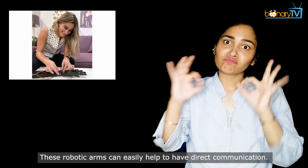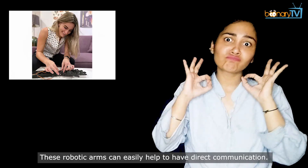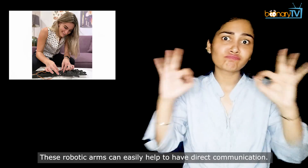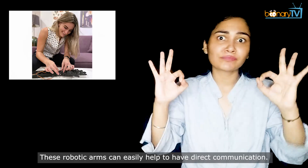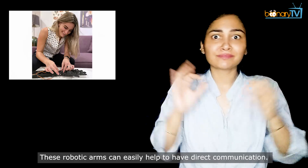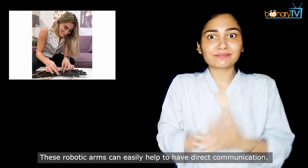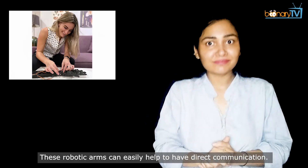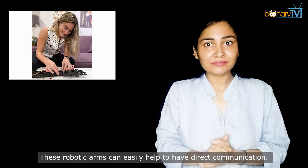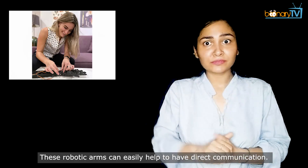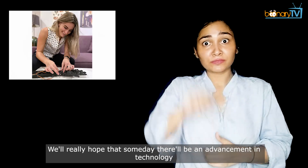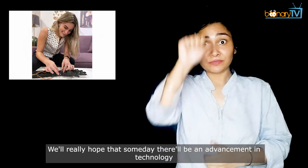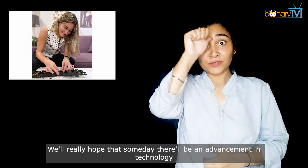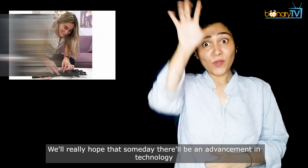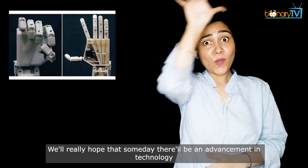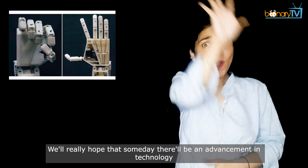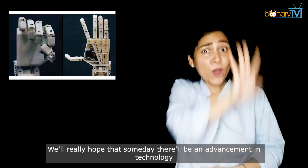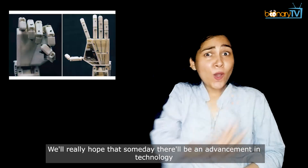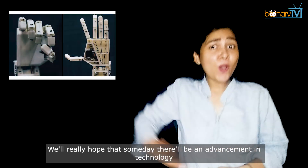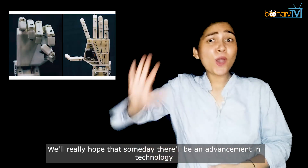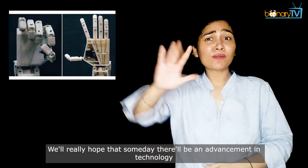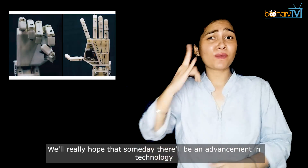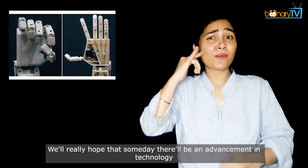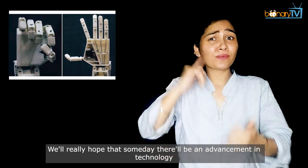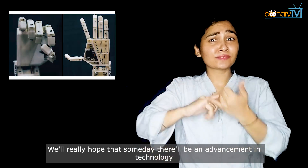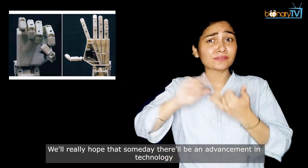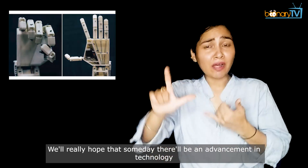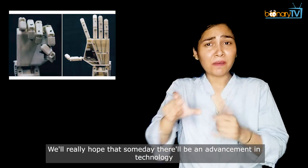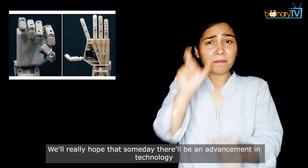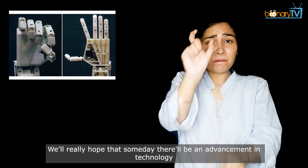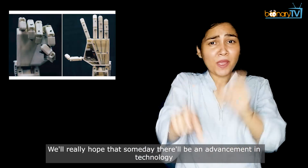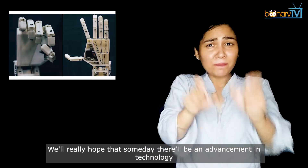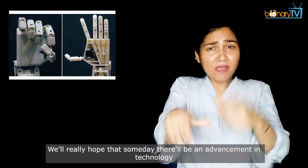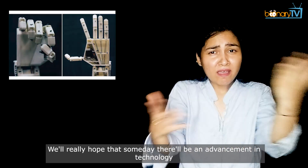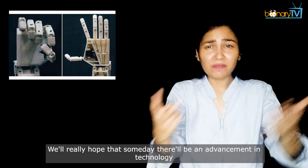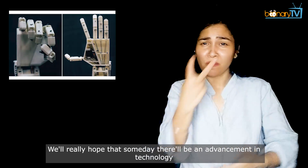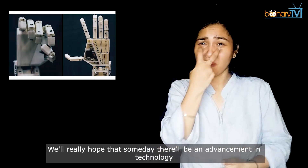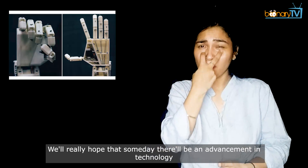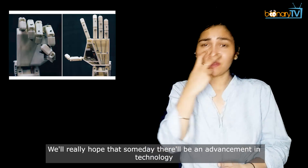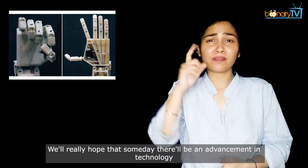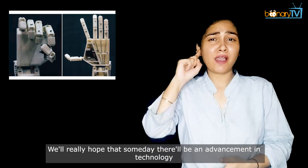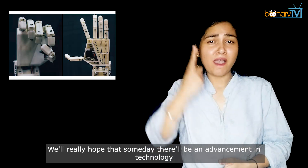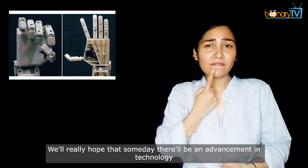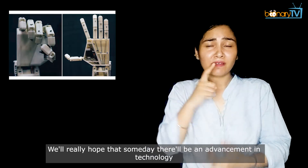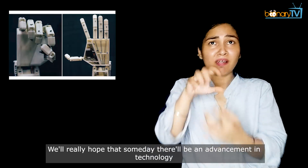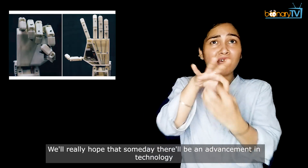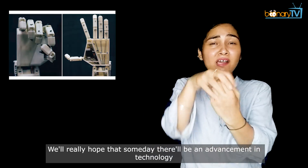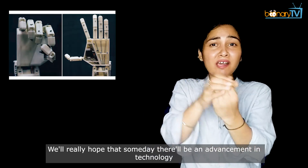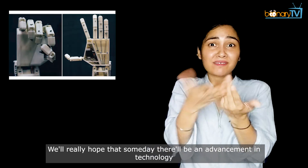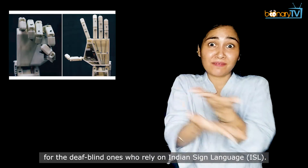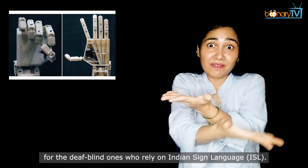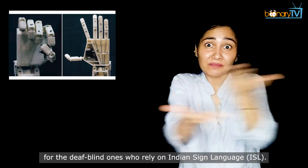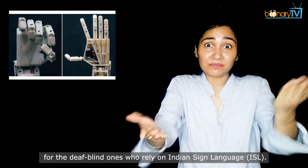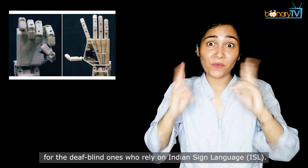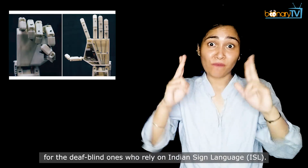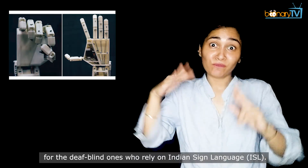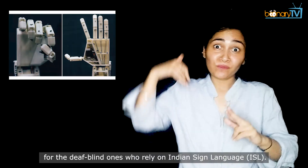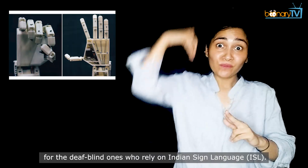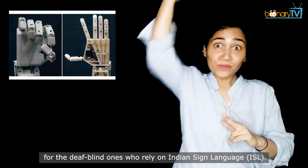communication. We'll really hope that someday there'll be an advancement in technology for the deaf